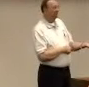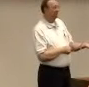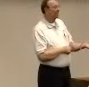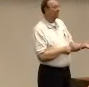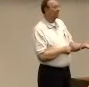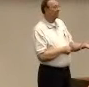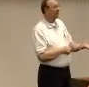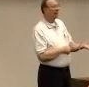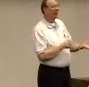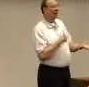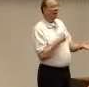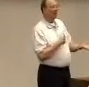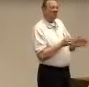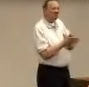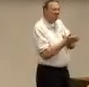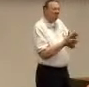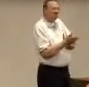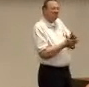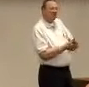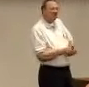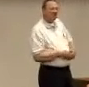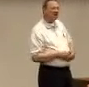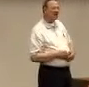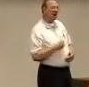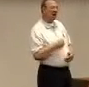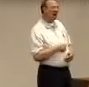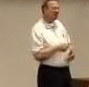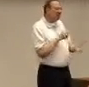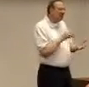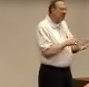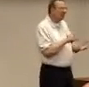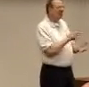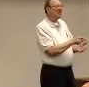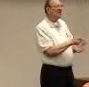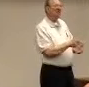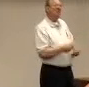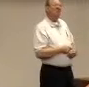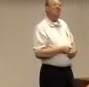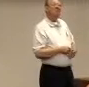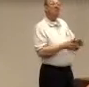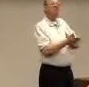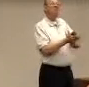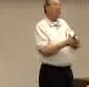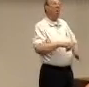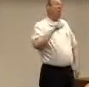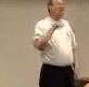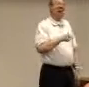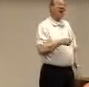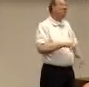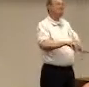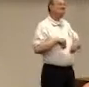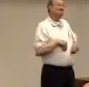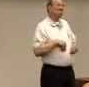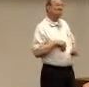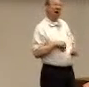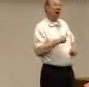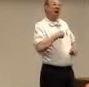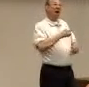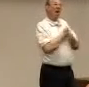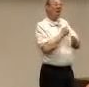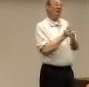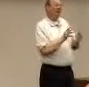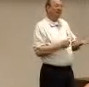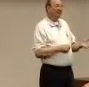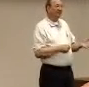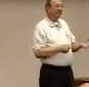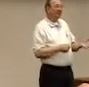I had this really killer presentation of evangelism. I was like, I'm going to study, and then he's going to be like, yeah, I need to give